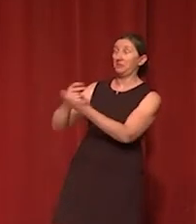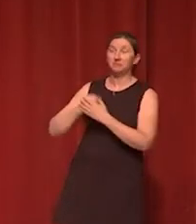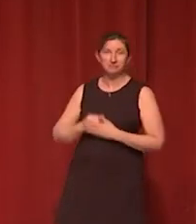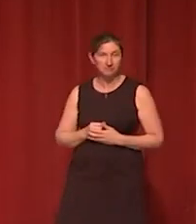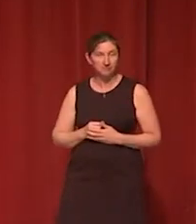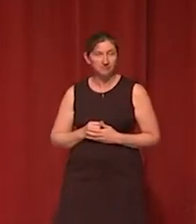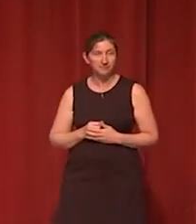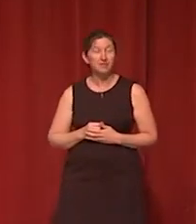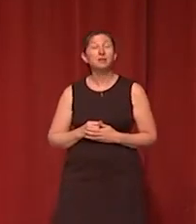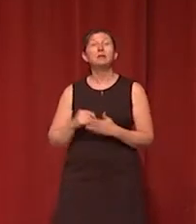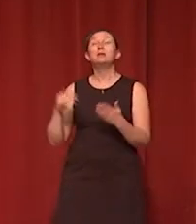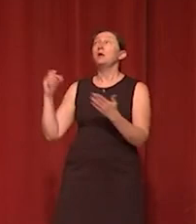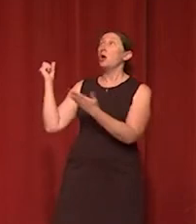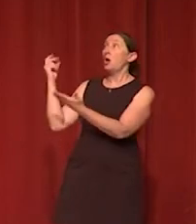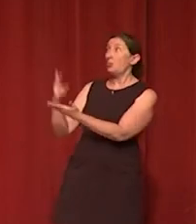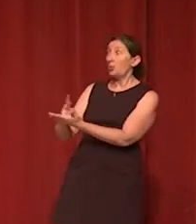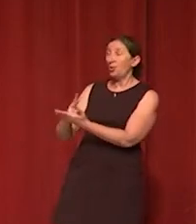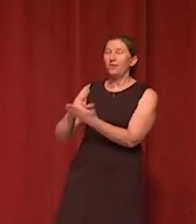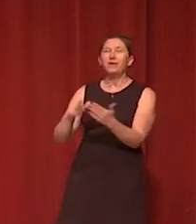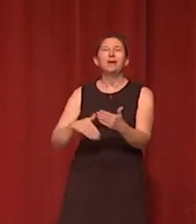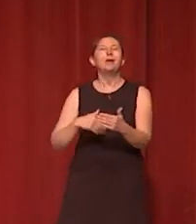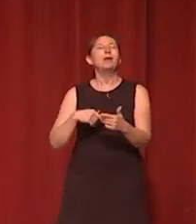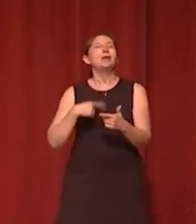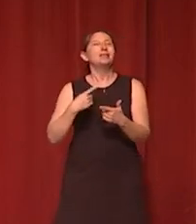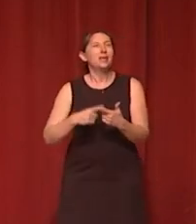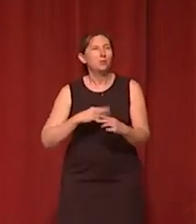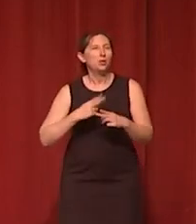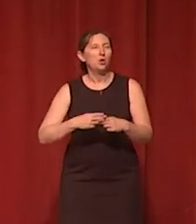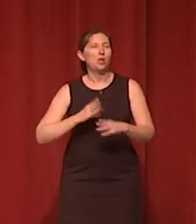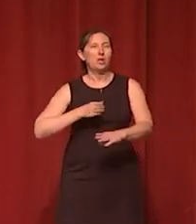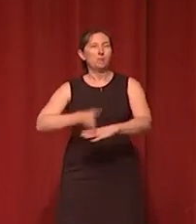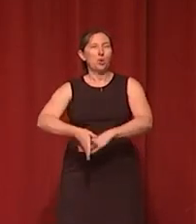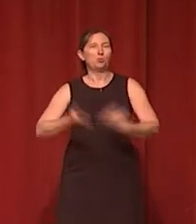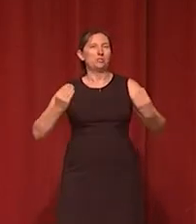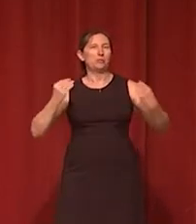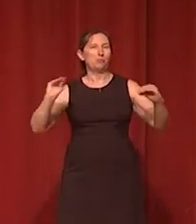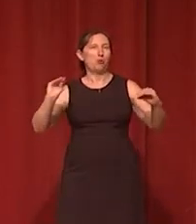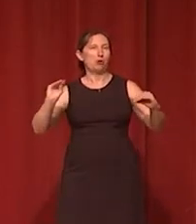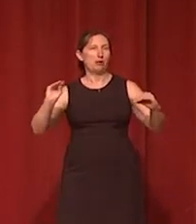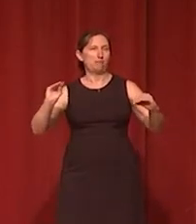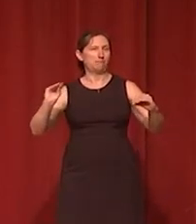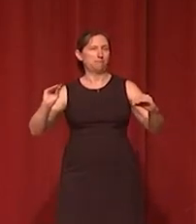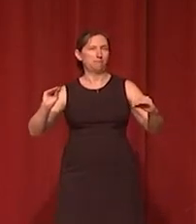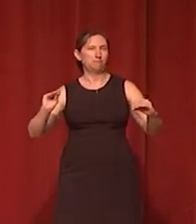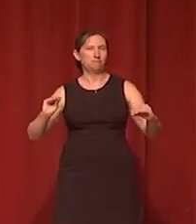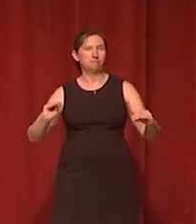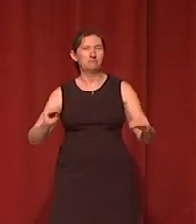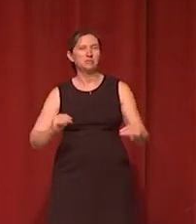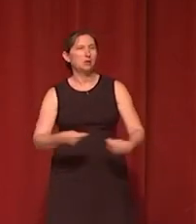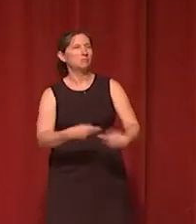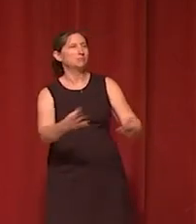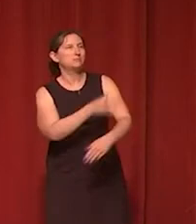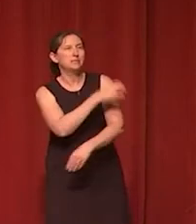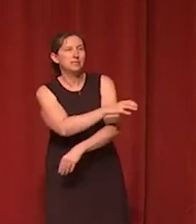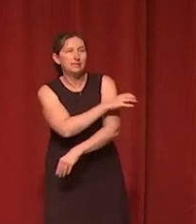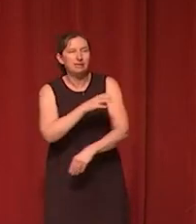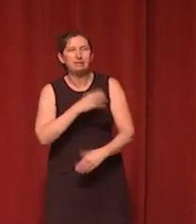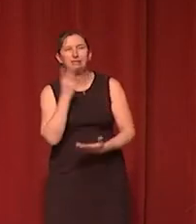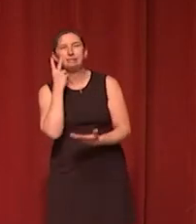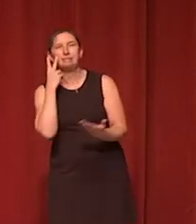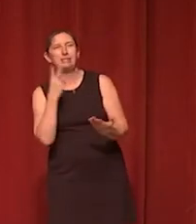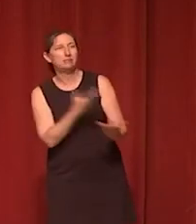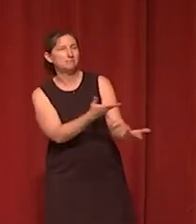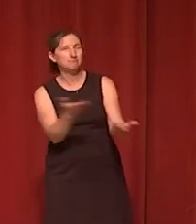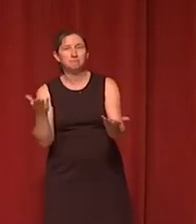the post-marketing trials come in. And a lot of times now with these newer therapies that I've described being on an accelerated pathway, the FDA and